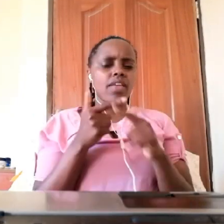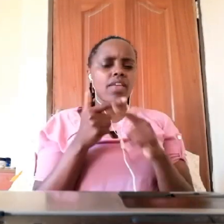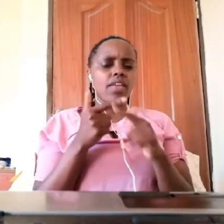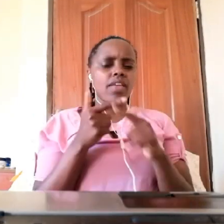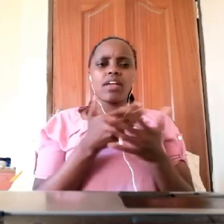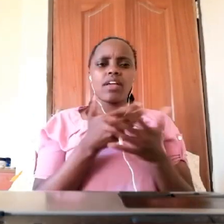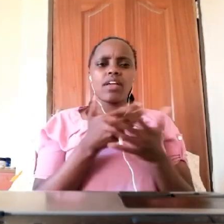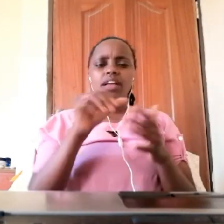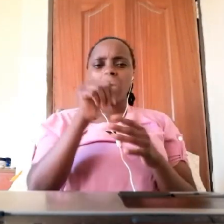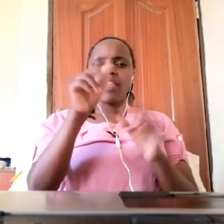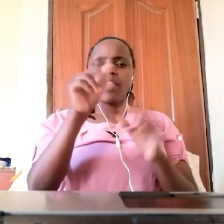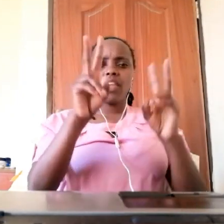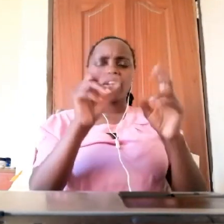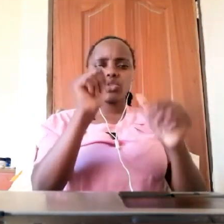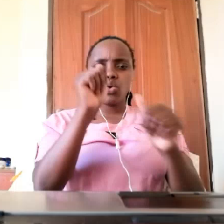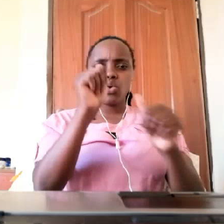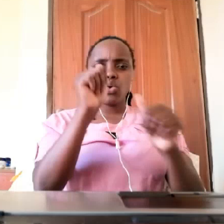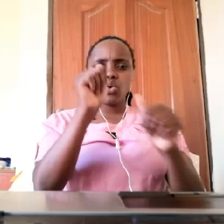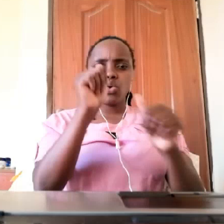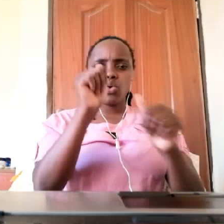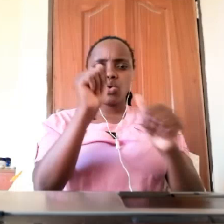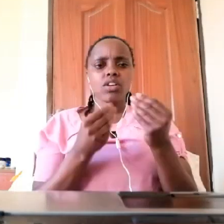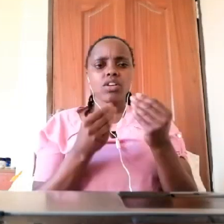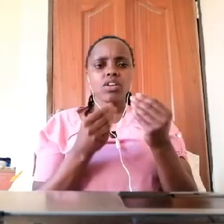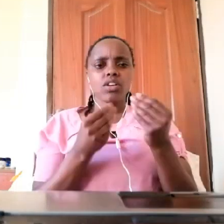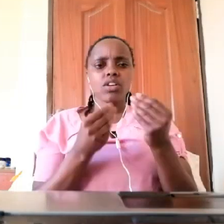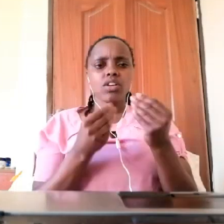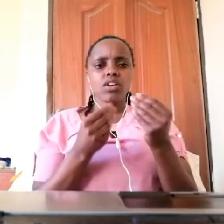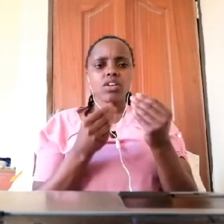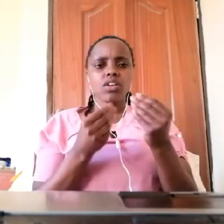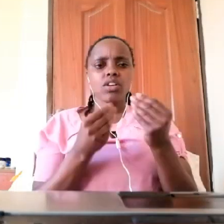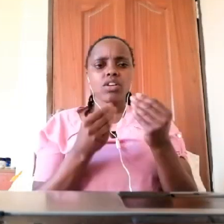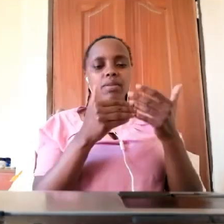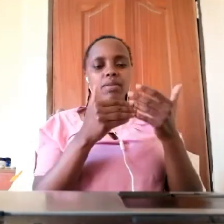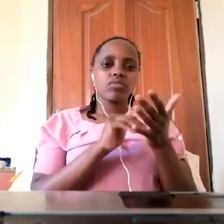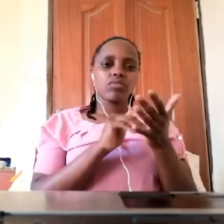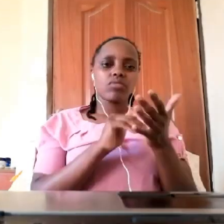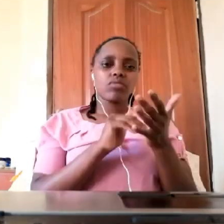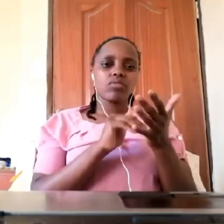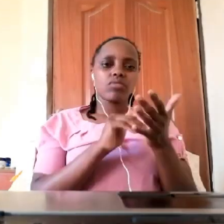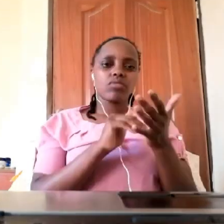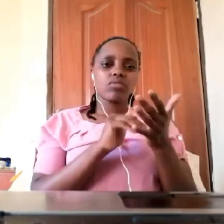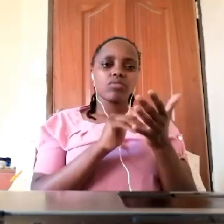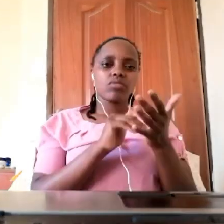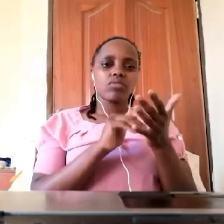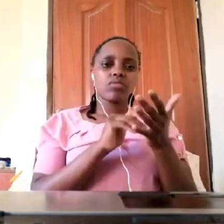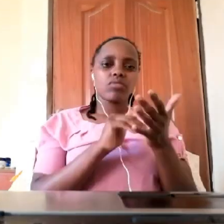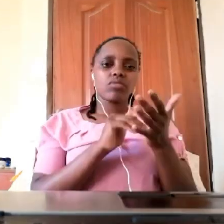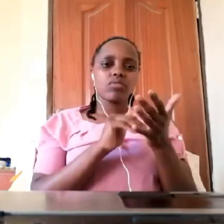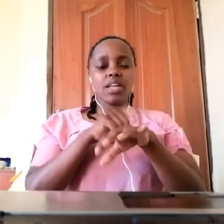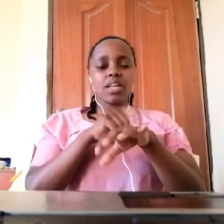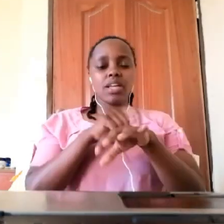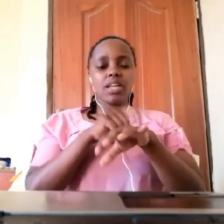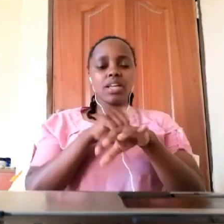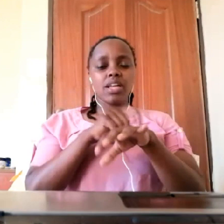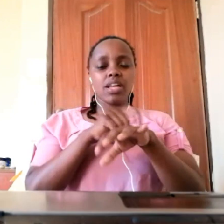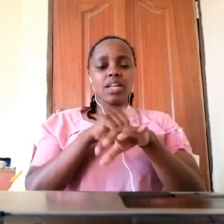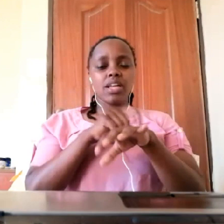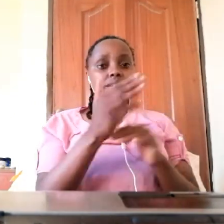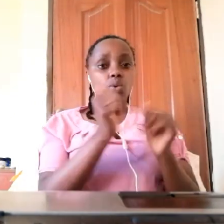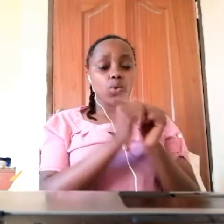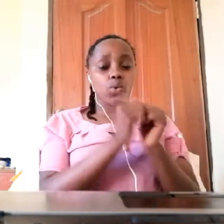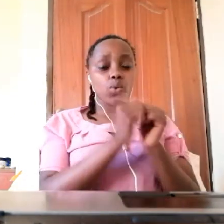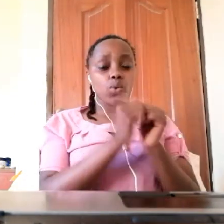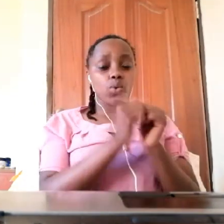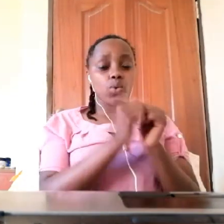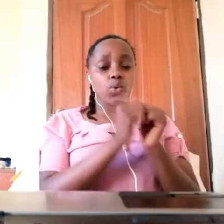that we will not have resolved, then we can still look through in the chat box and we can talk about it as far as we have time. So I'm